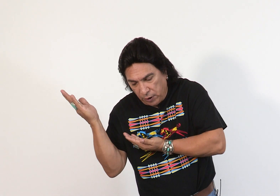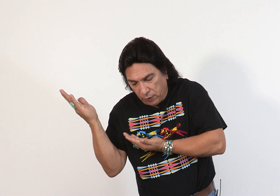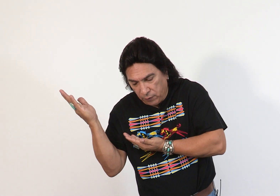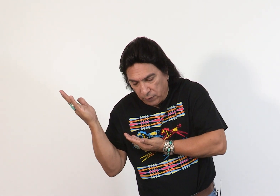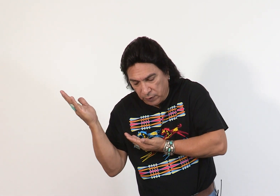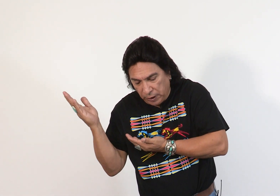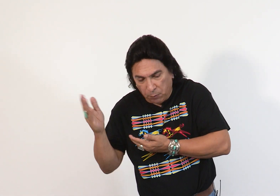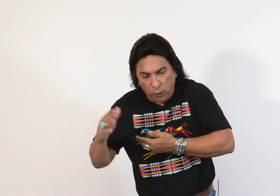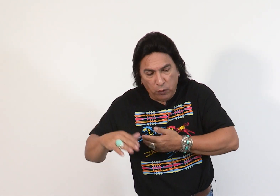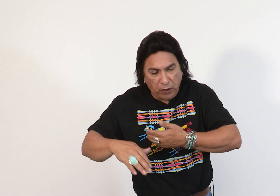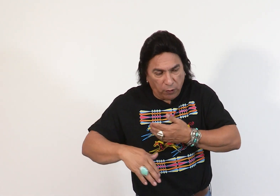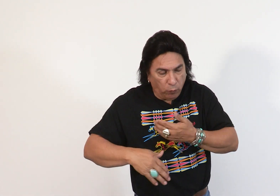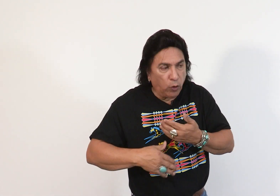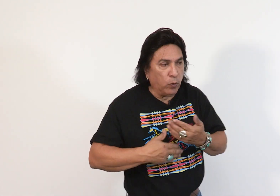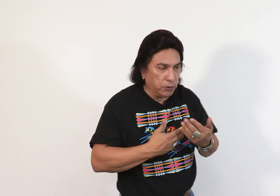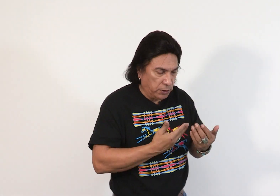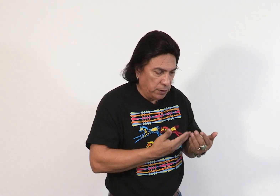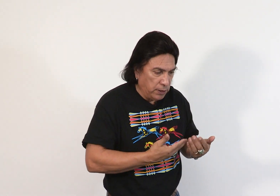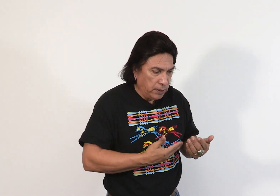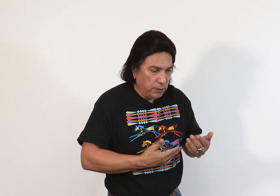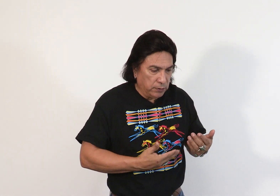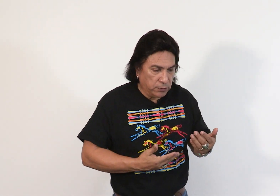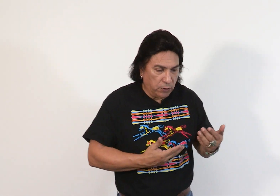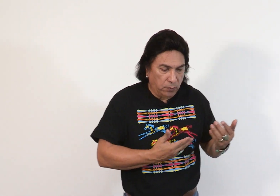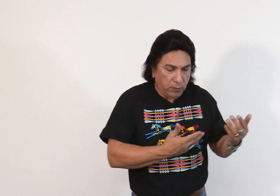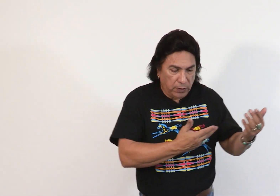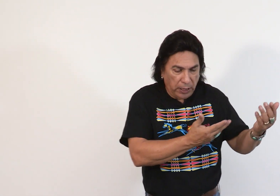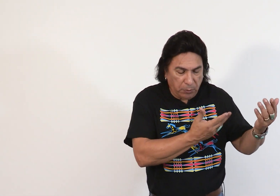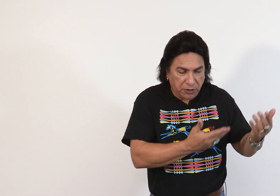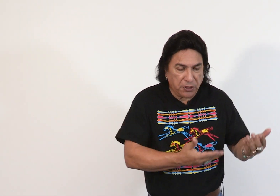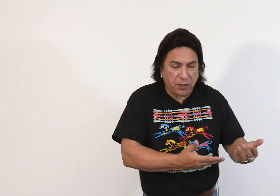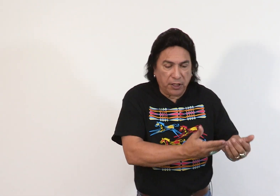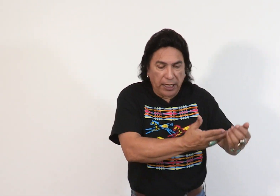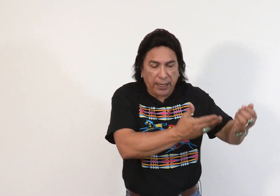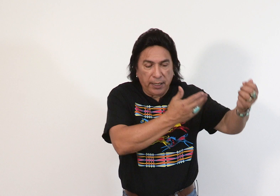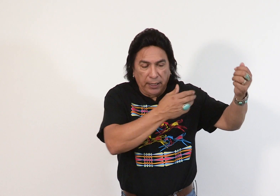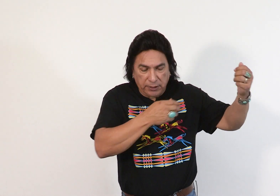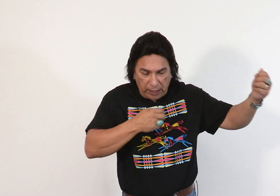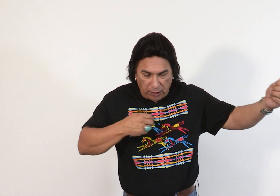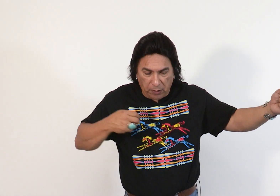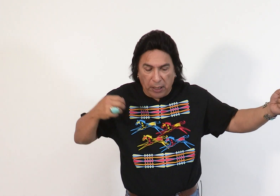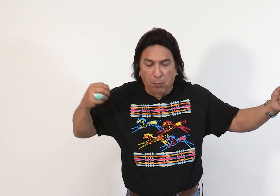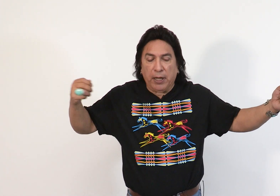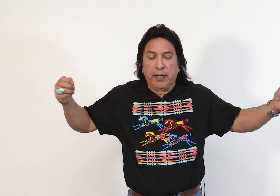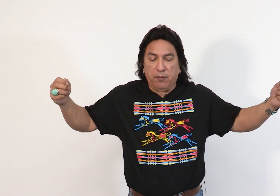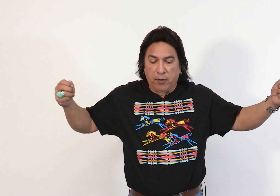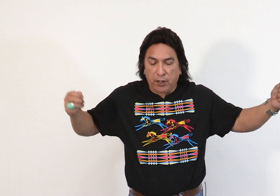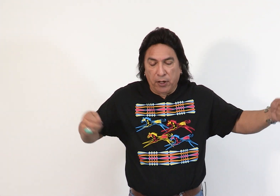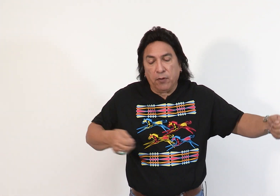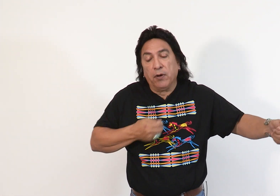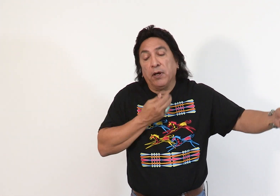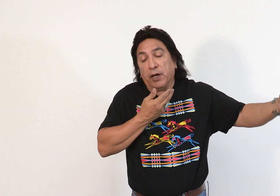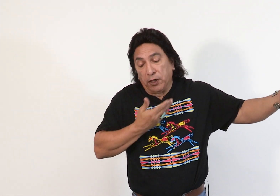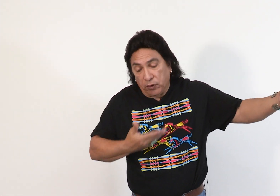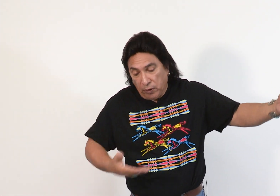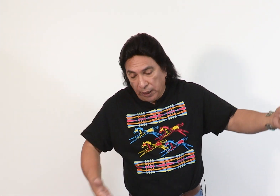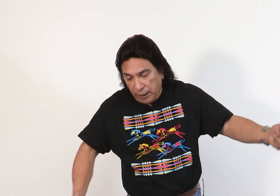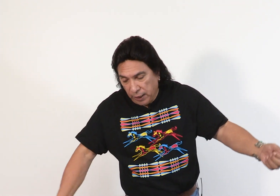here. That move kind of rolls. So that position of that is that blanket right here. And then you lay it